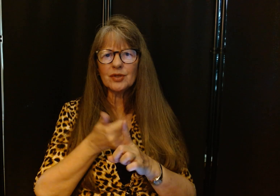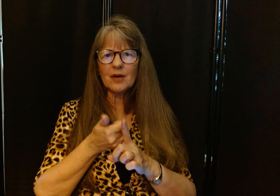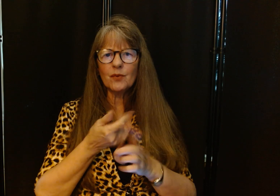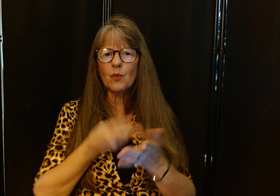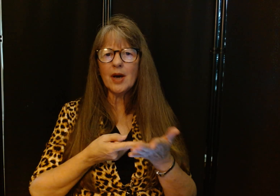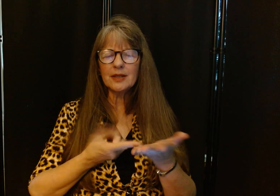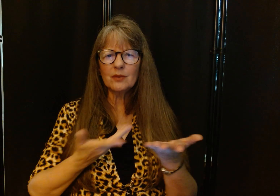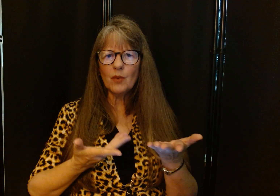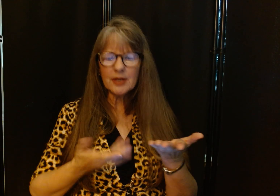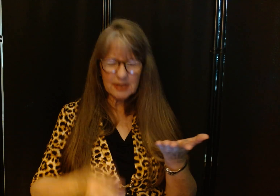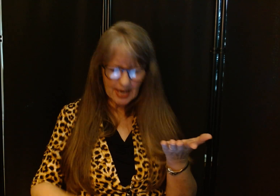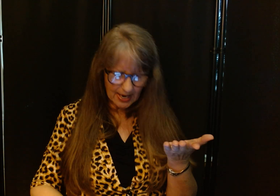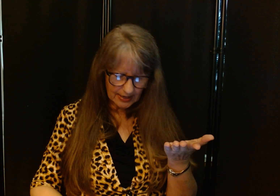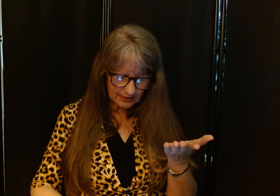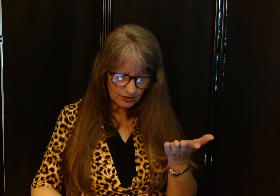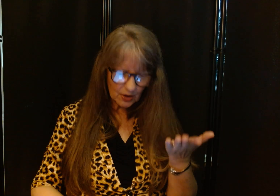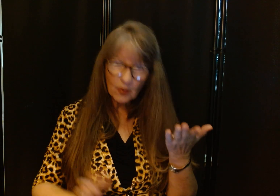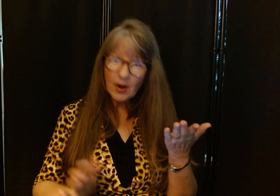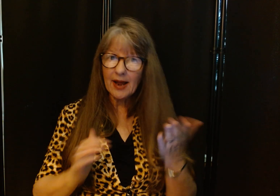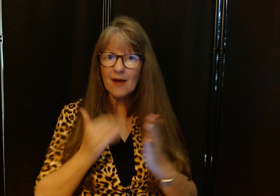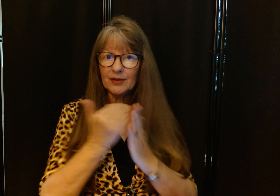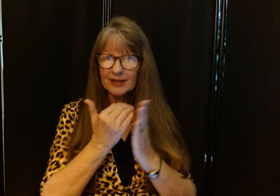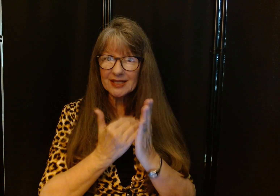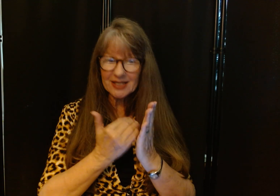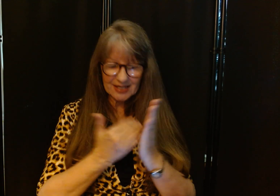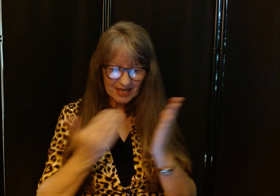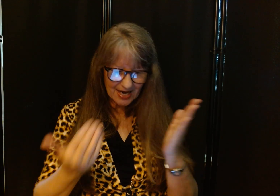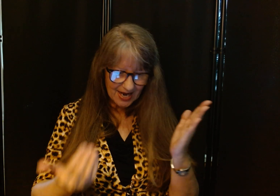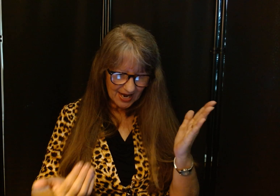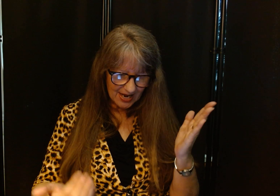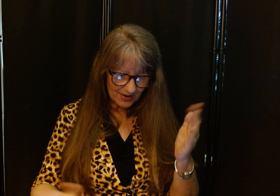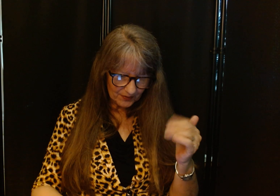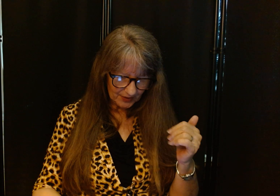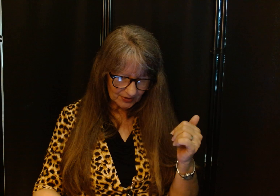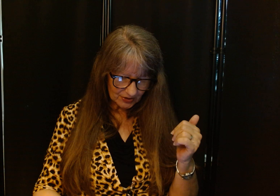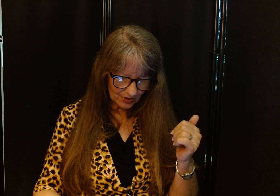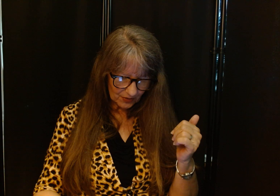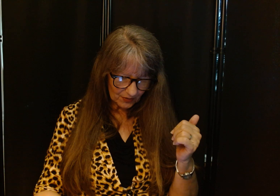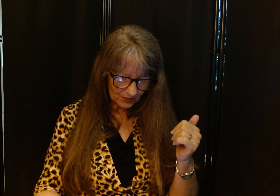well, what is that? And so I have a list. And so I